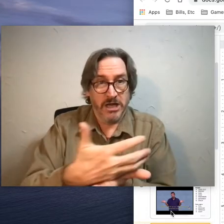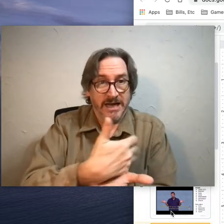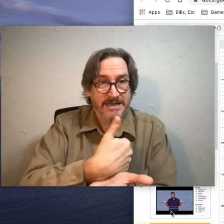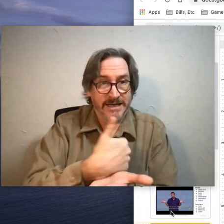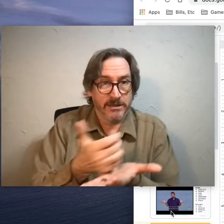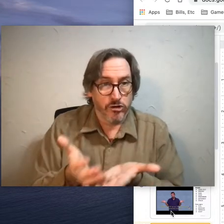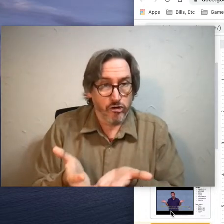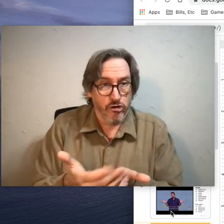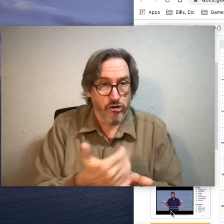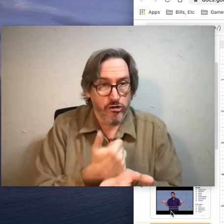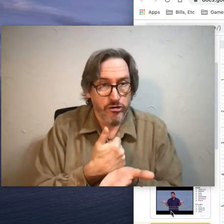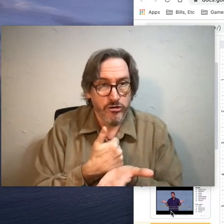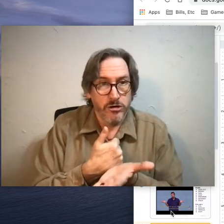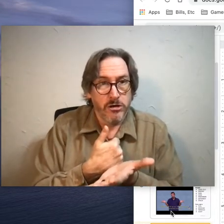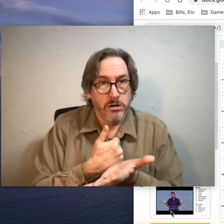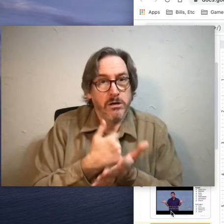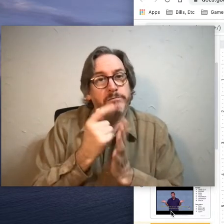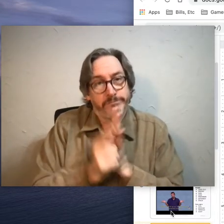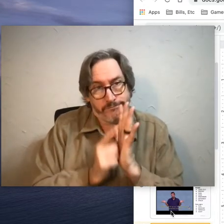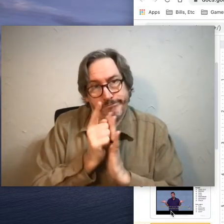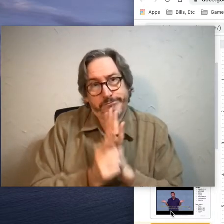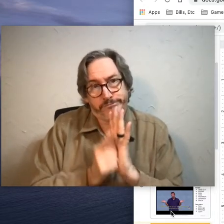and you're collecting it. Earn